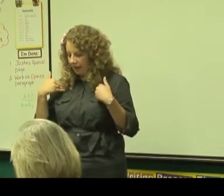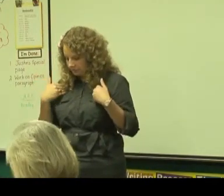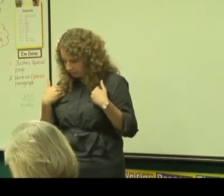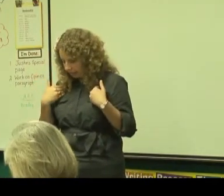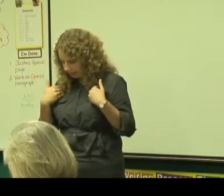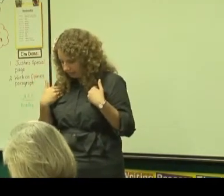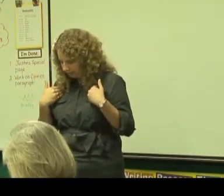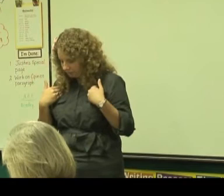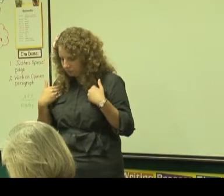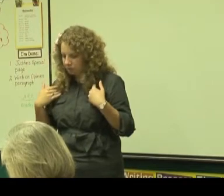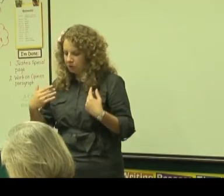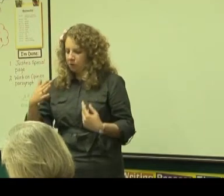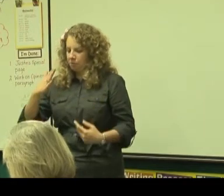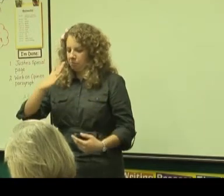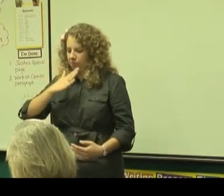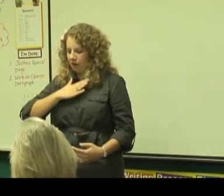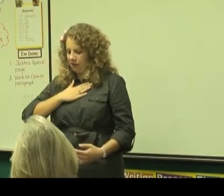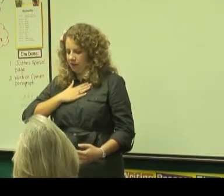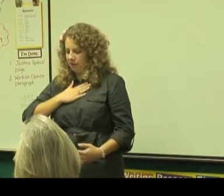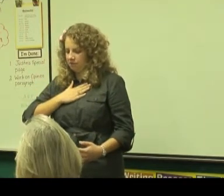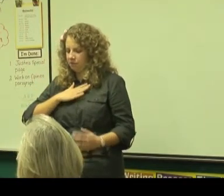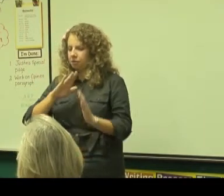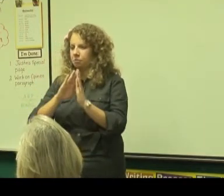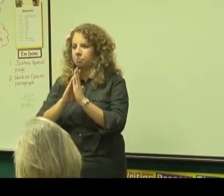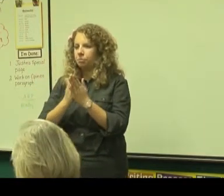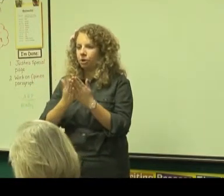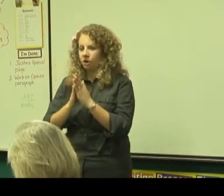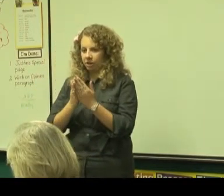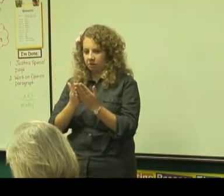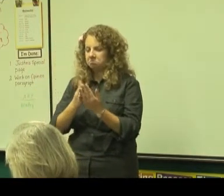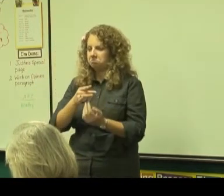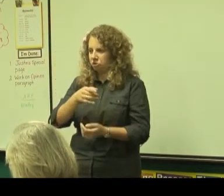has or have my book, she.